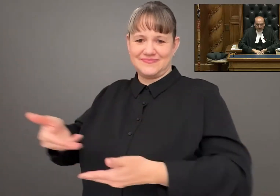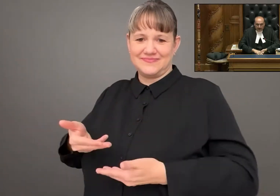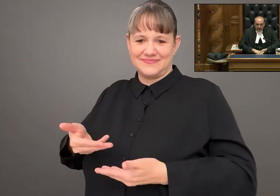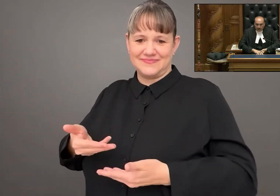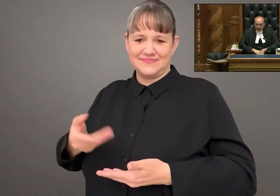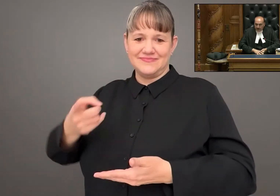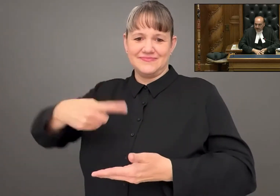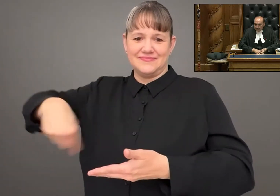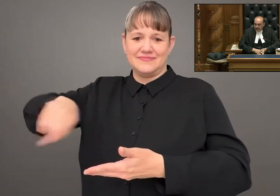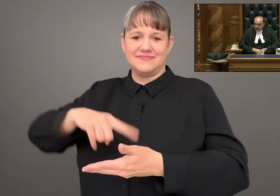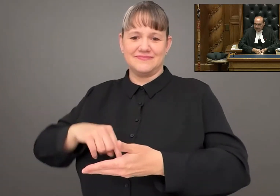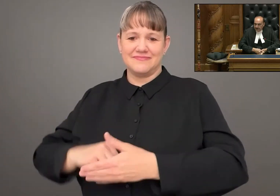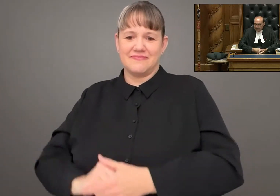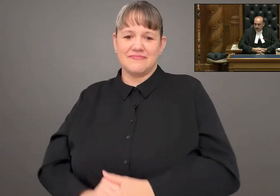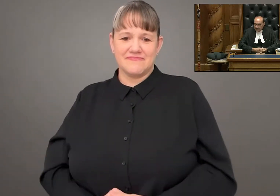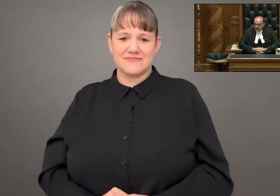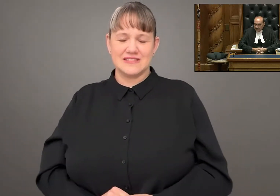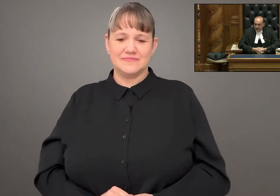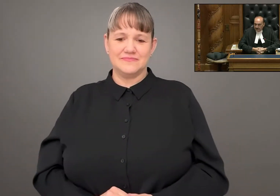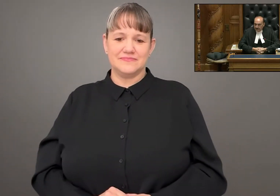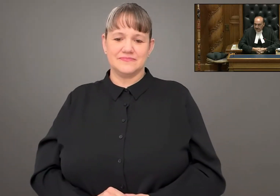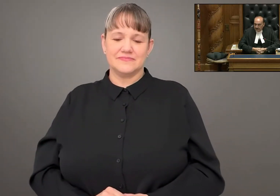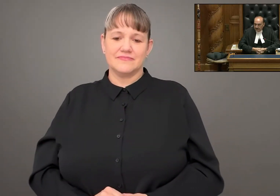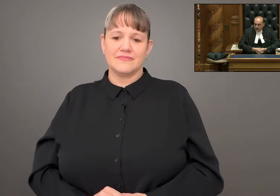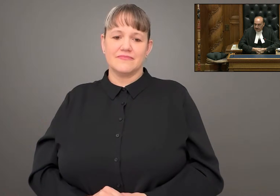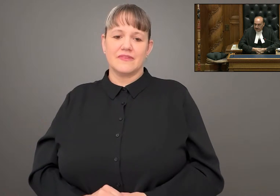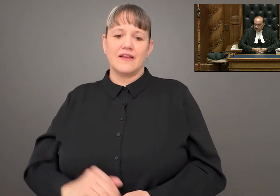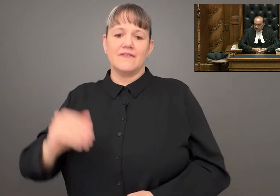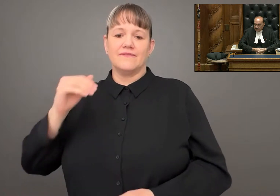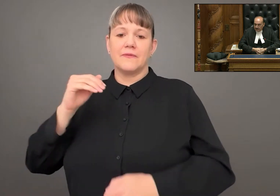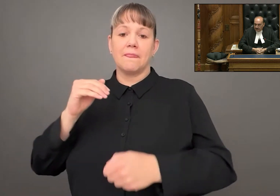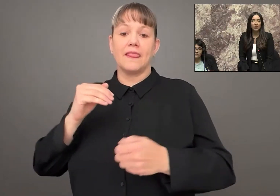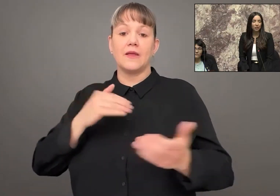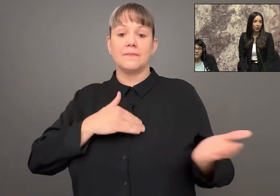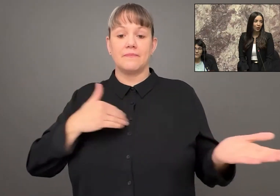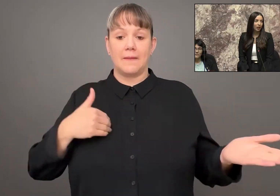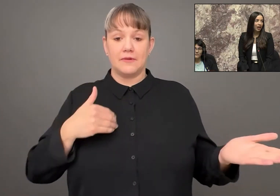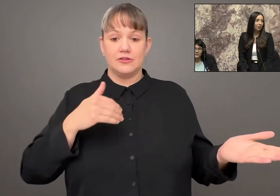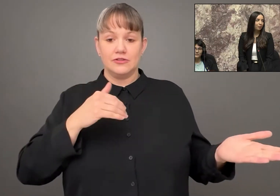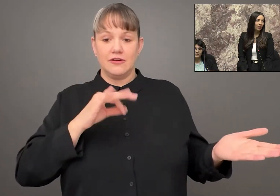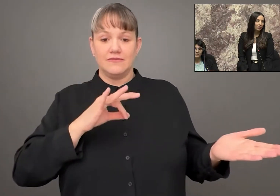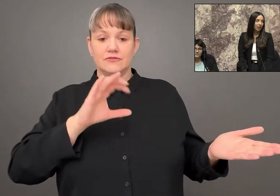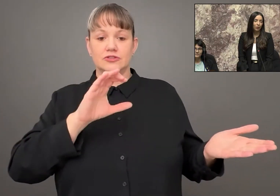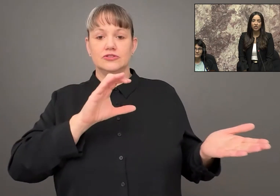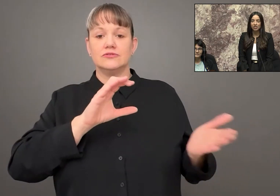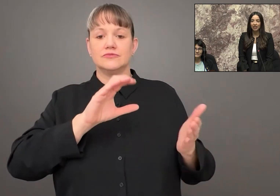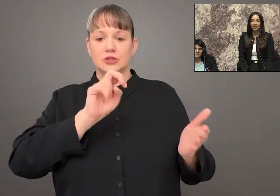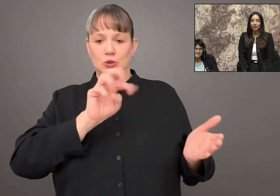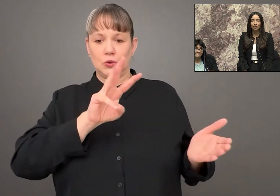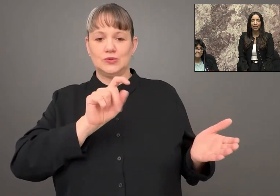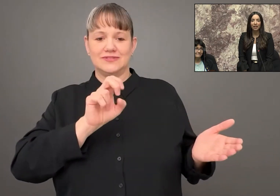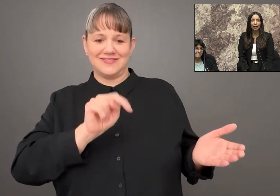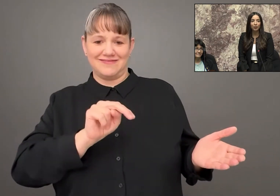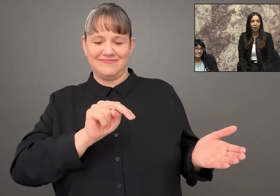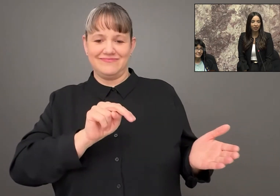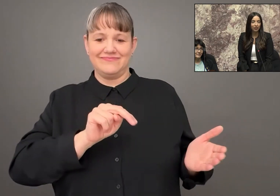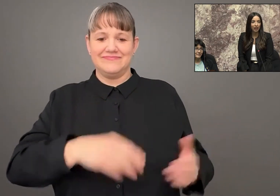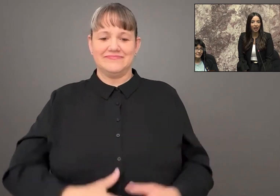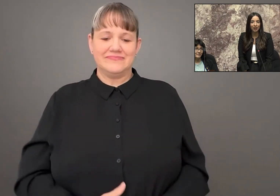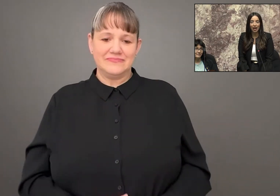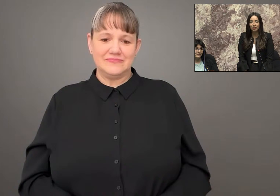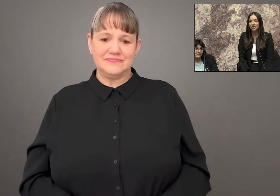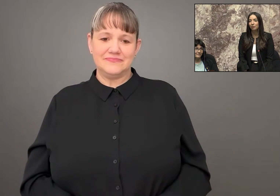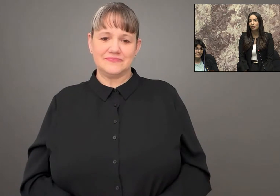Member for Surrey Newton. Thank you, Mr. Speaker. I also have a very special birthday wish to give to my younger